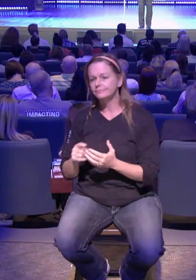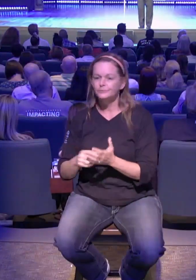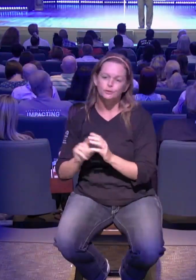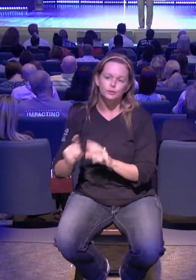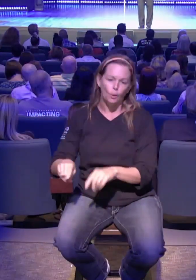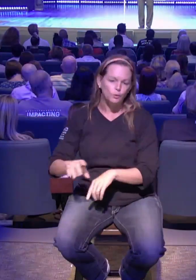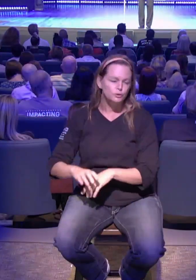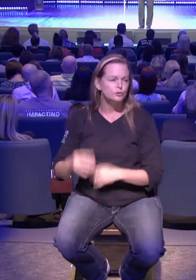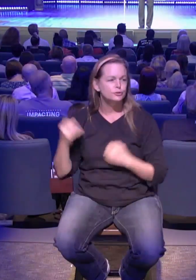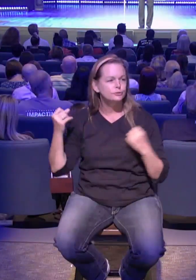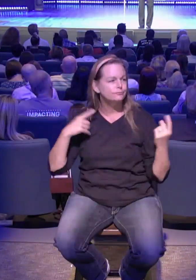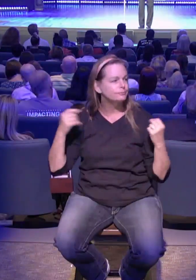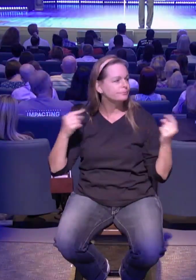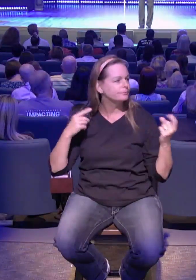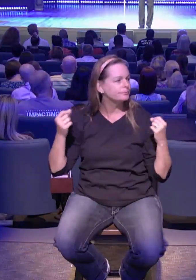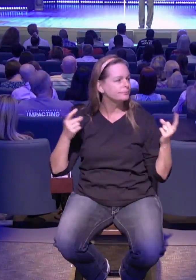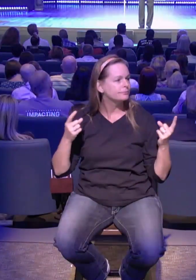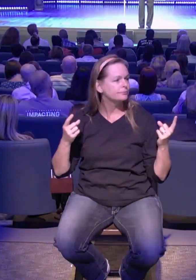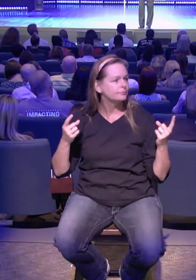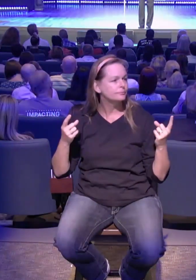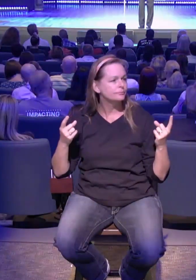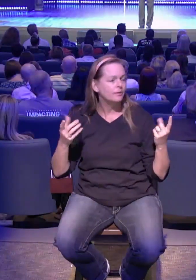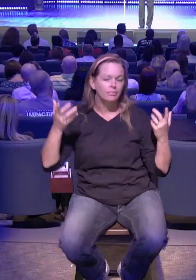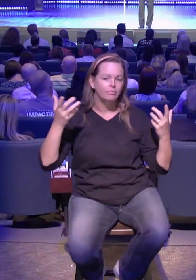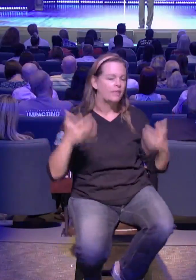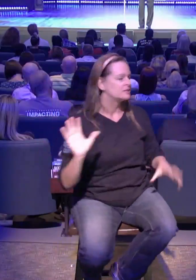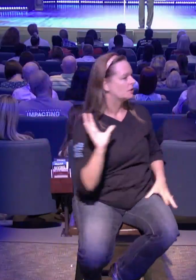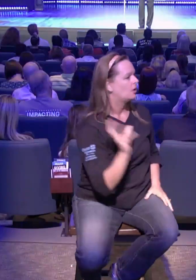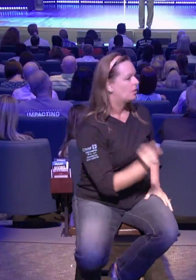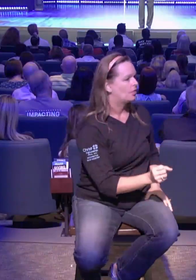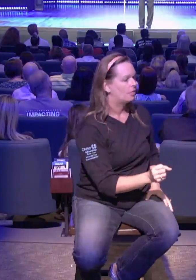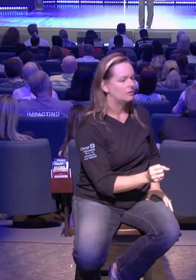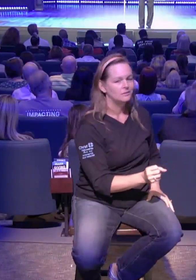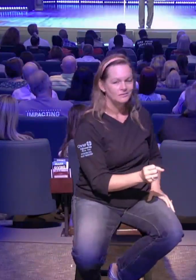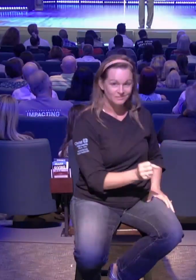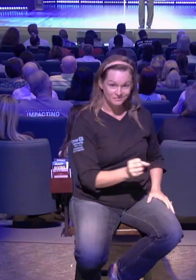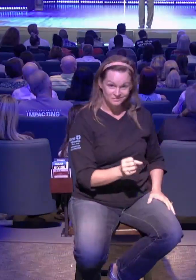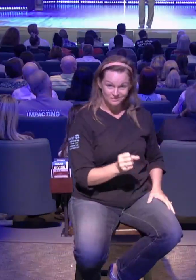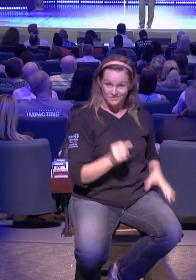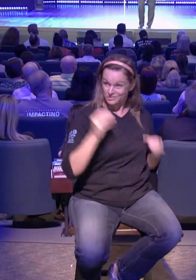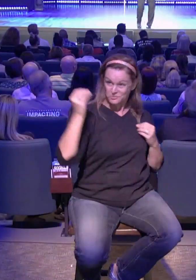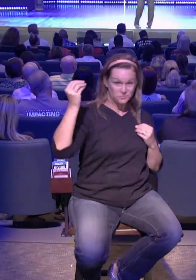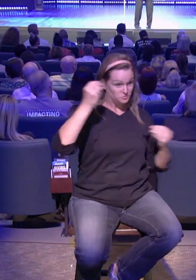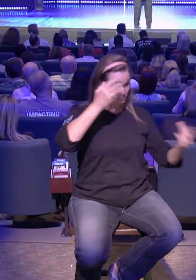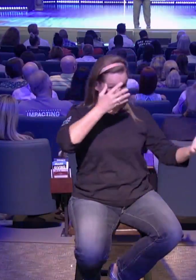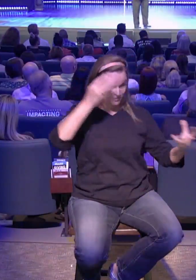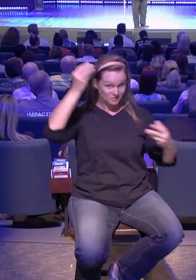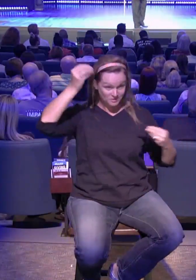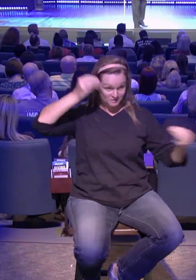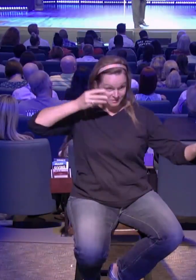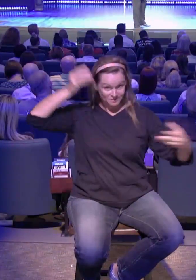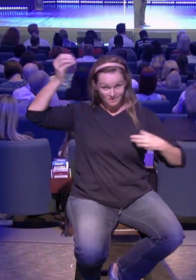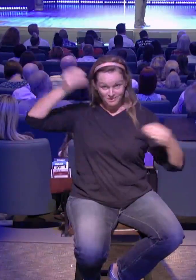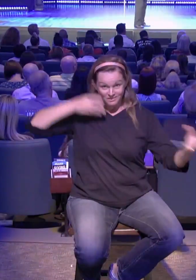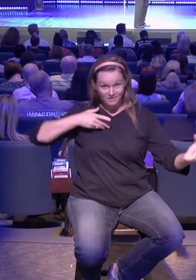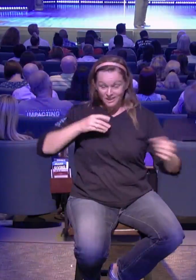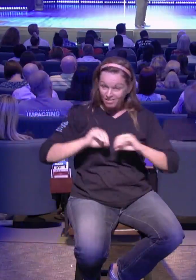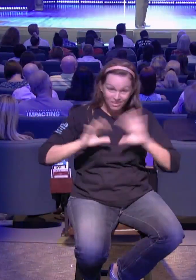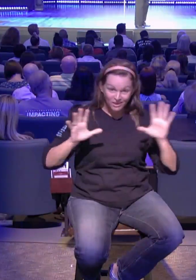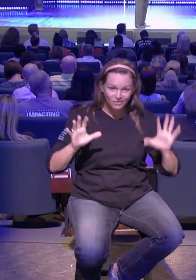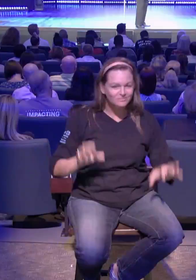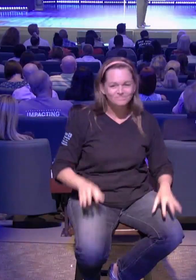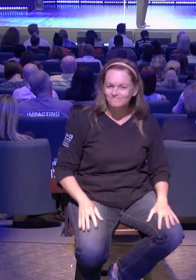time we've been with Jesus, the more compassion we have towards others.